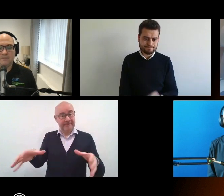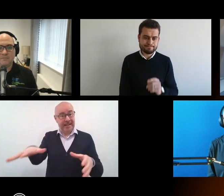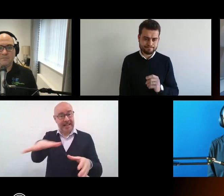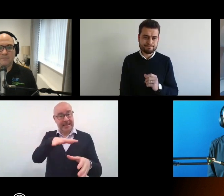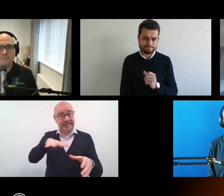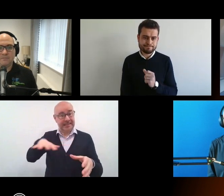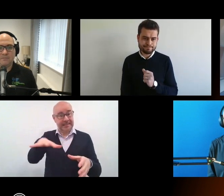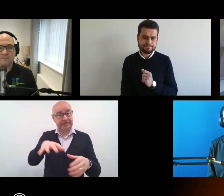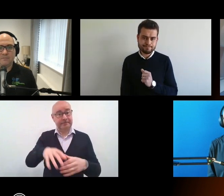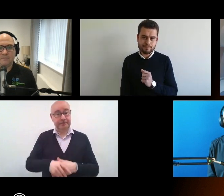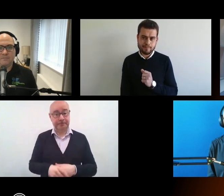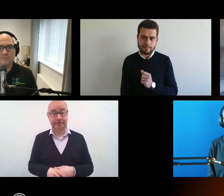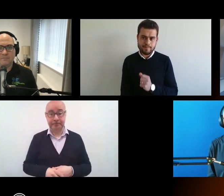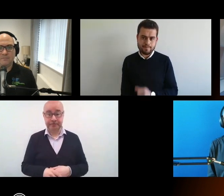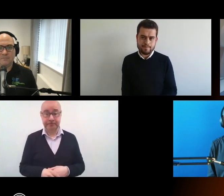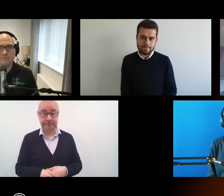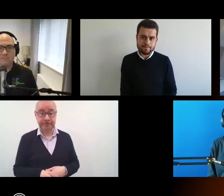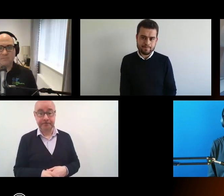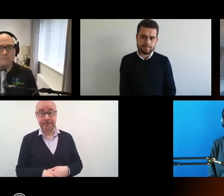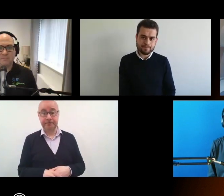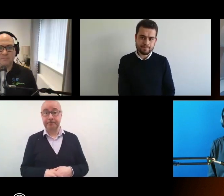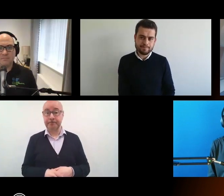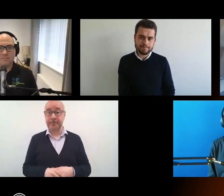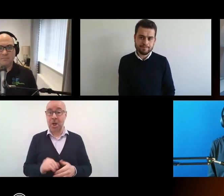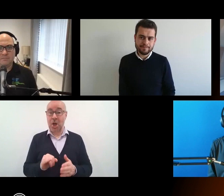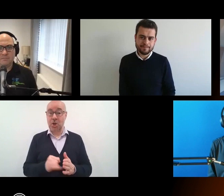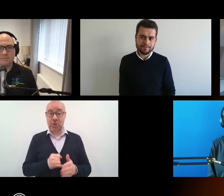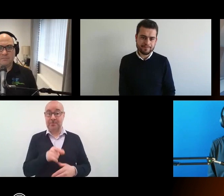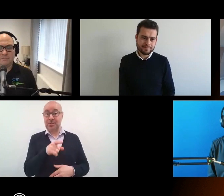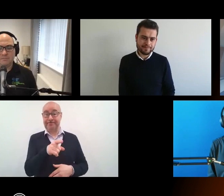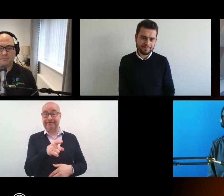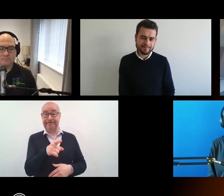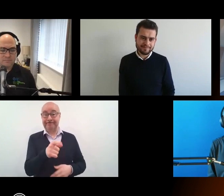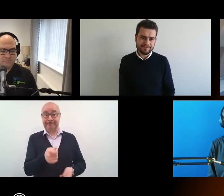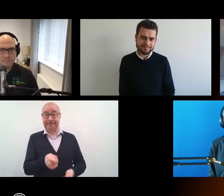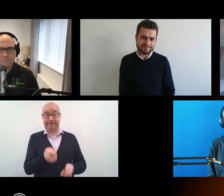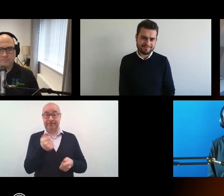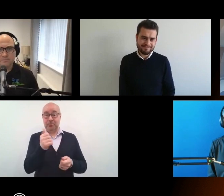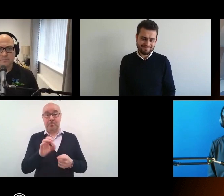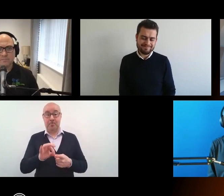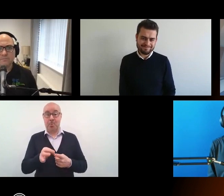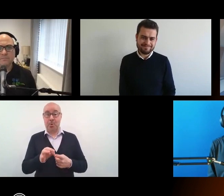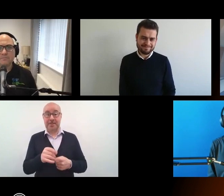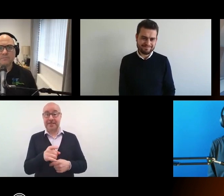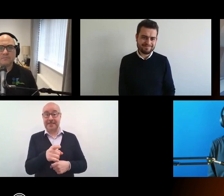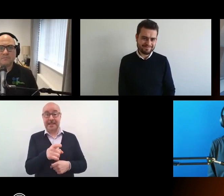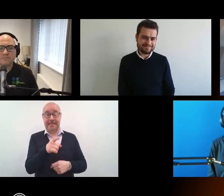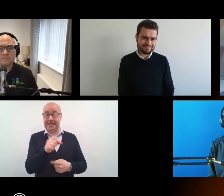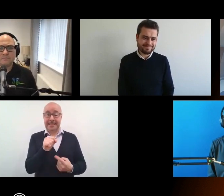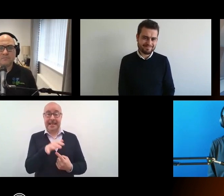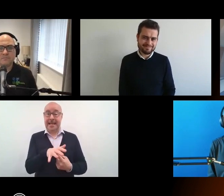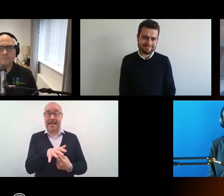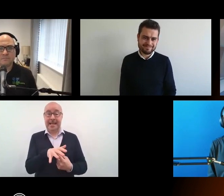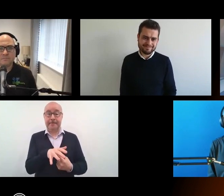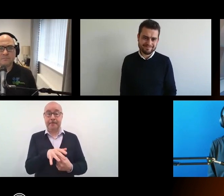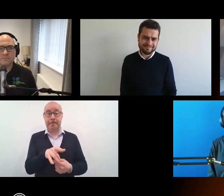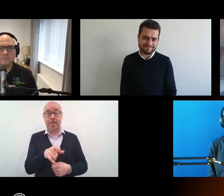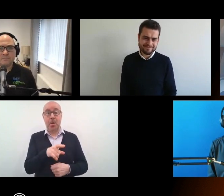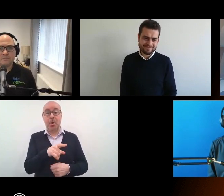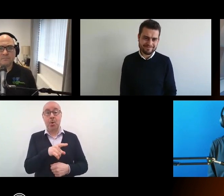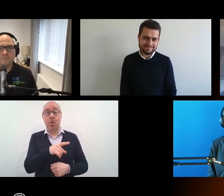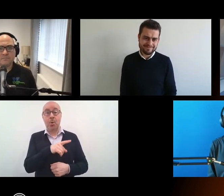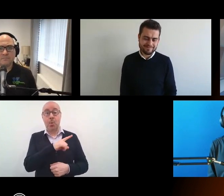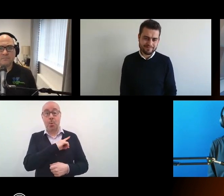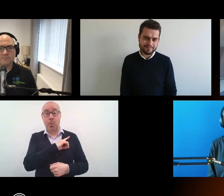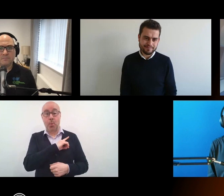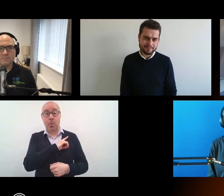James, you've highlighted something here which is quite key. The reason why